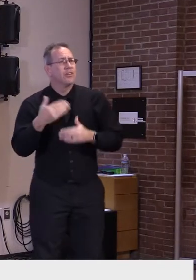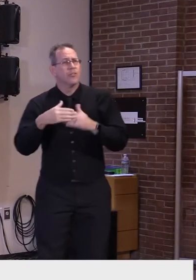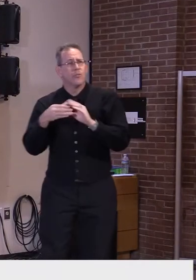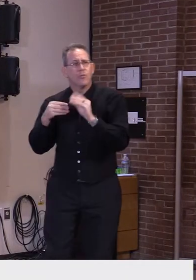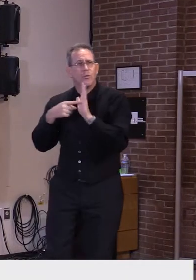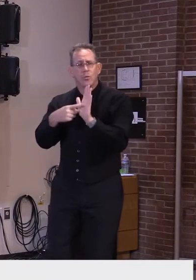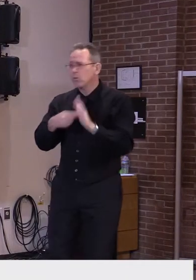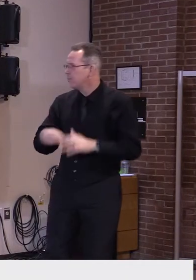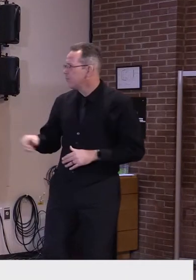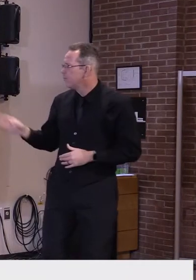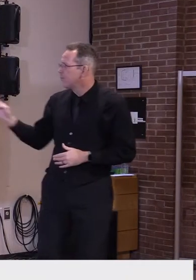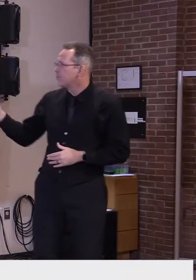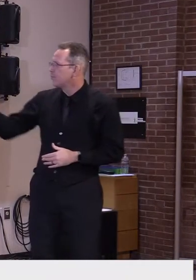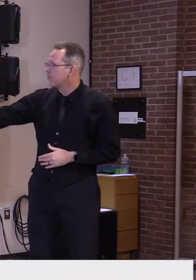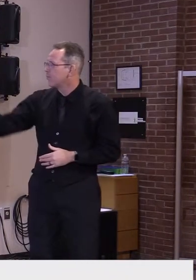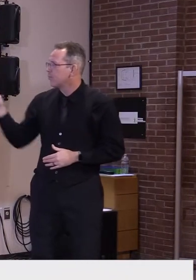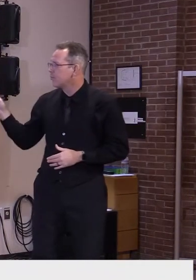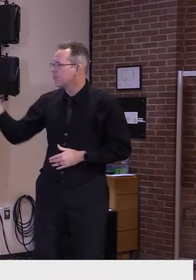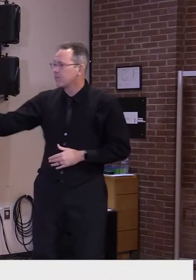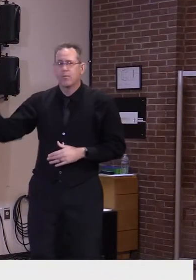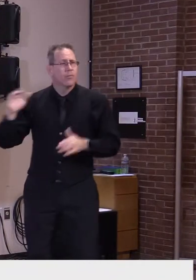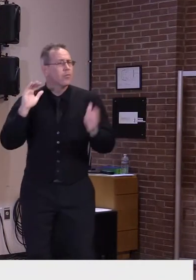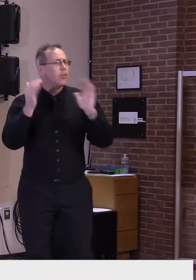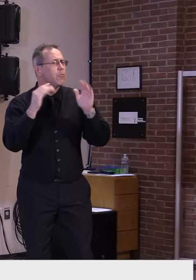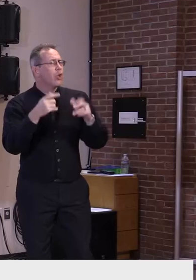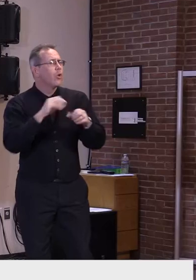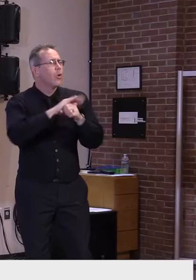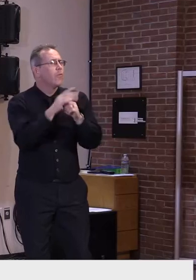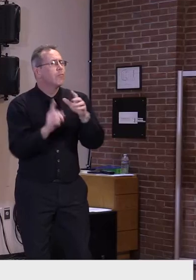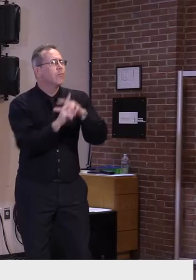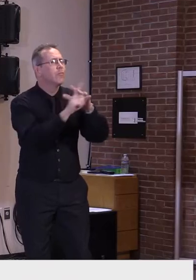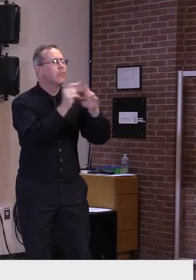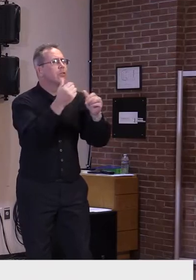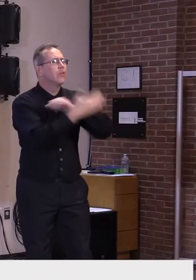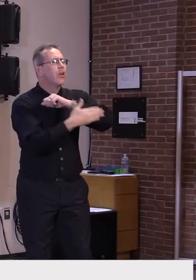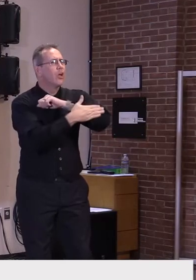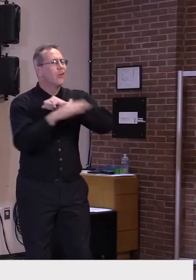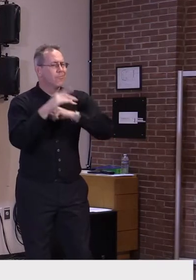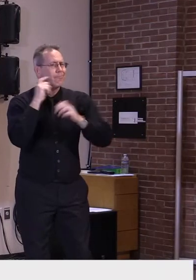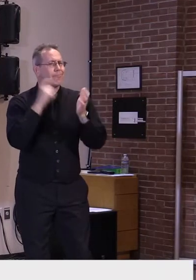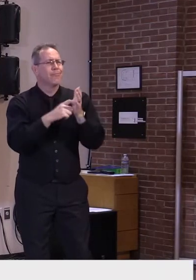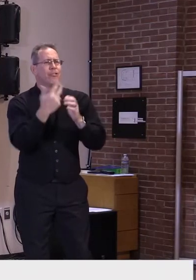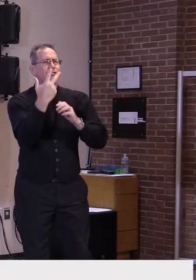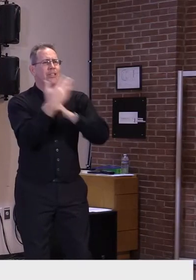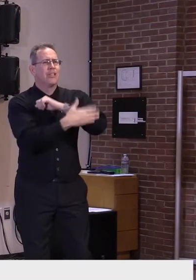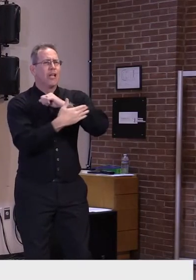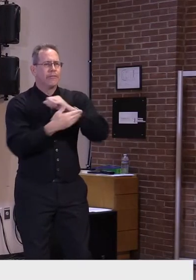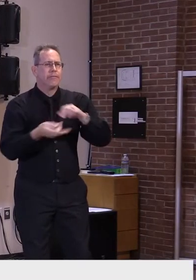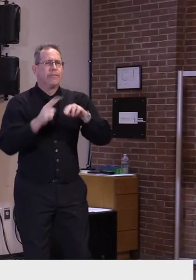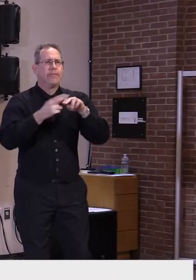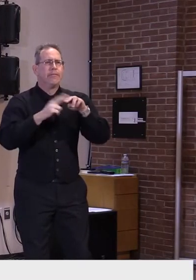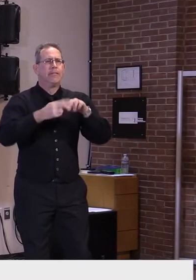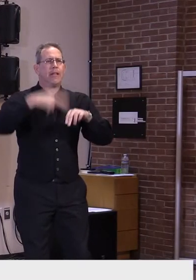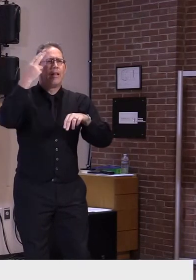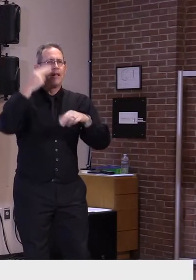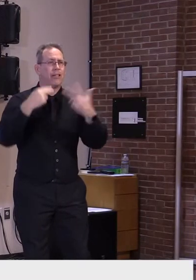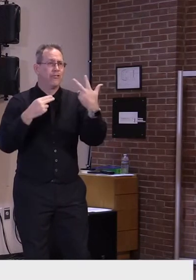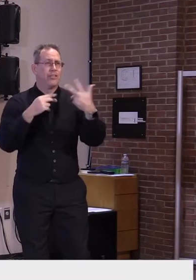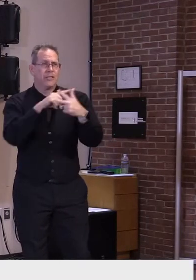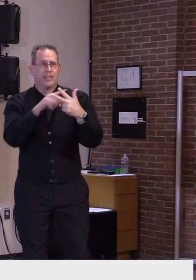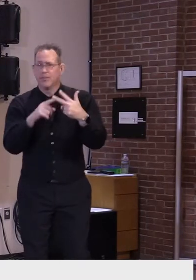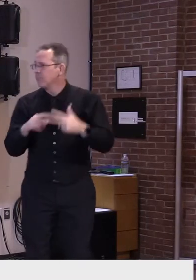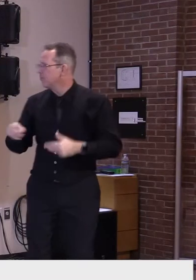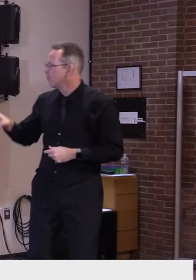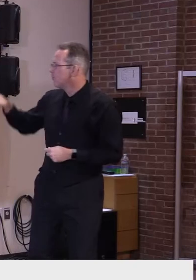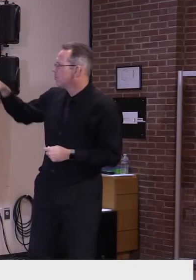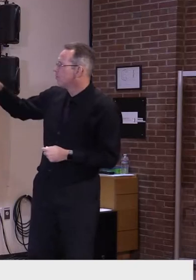have high case counts. Franklin County's case counts are elevated as well. And then two counties that are